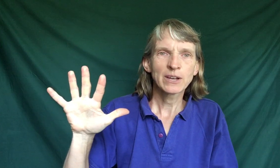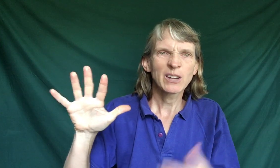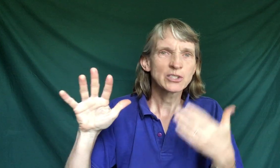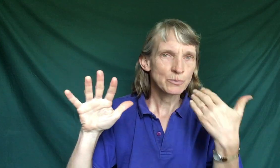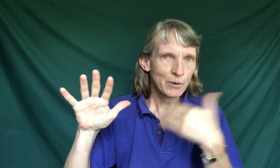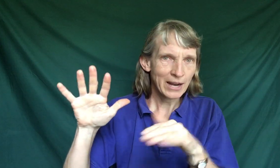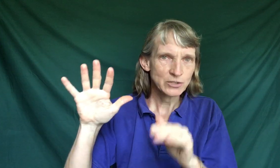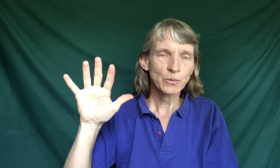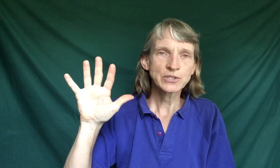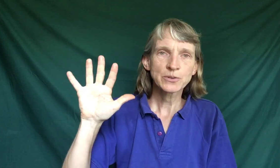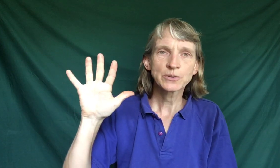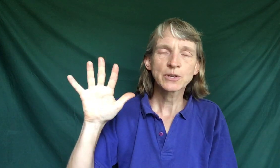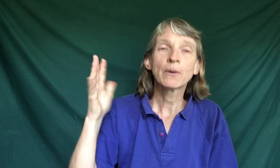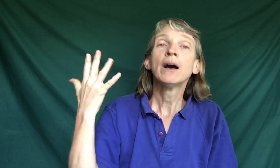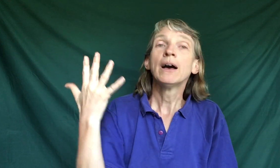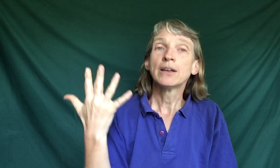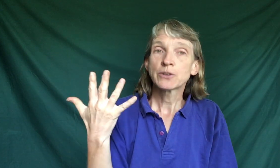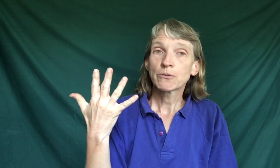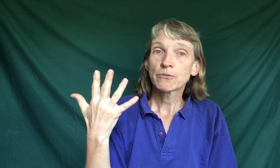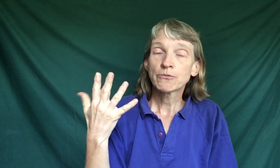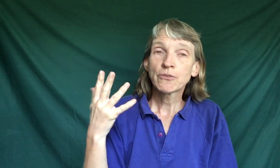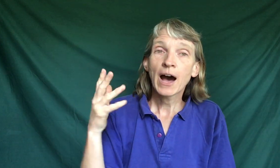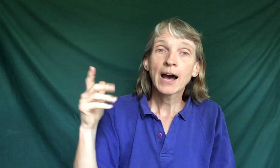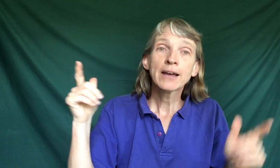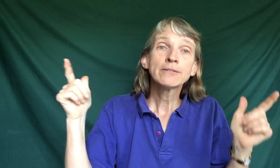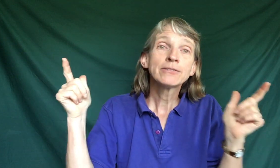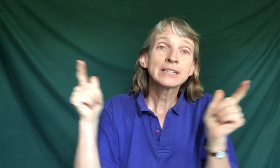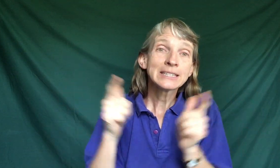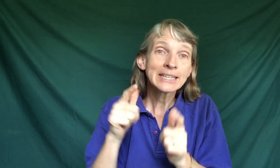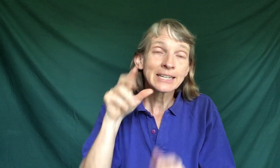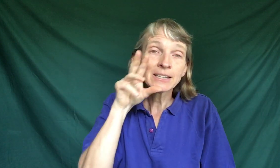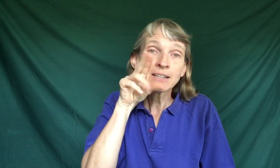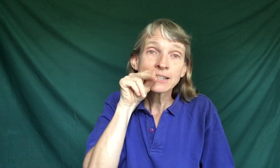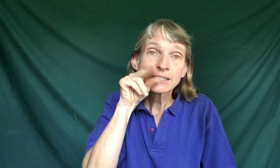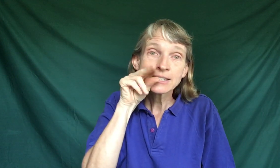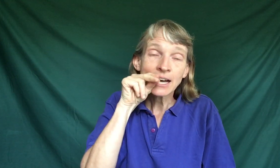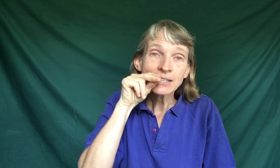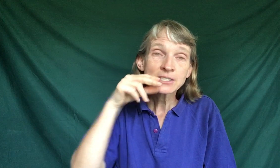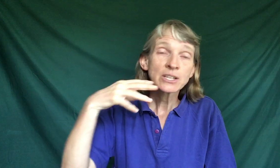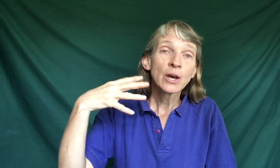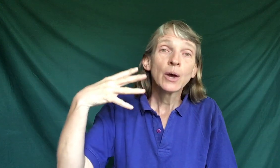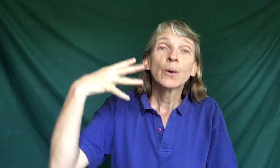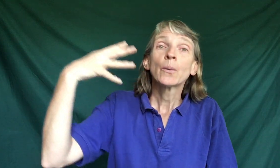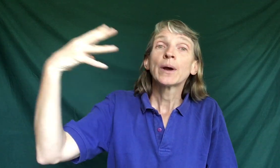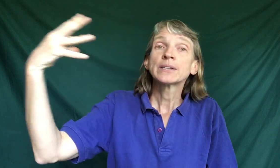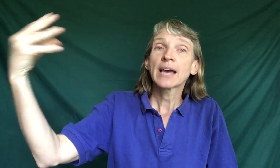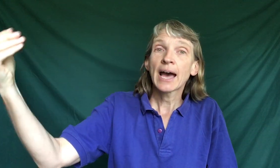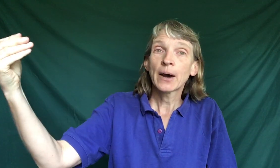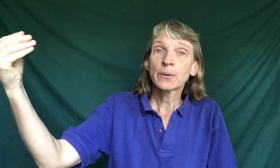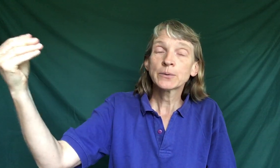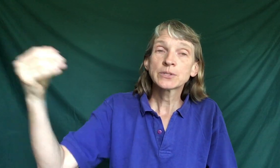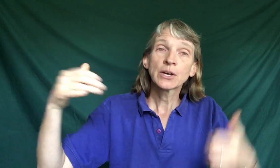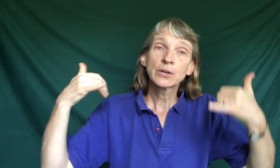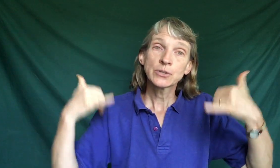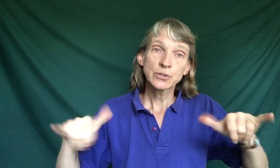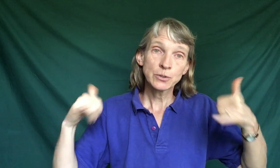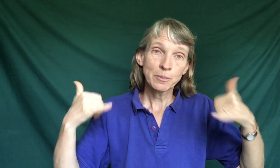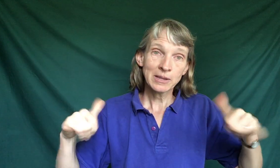I'll just practice once through. So five little ducks went out to